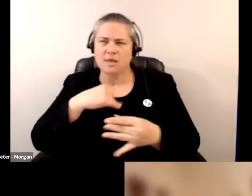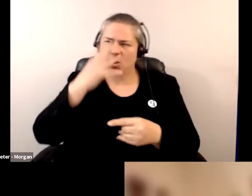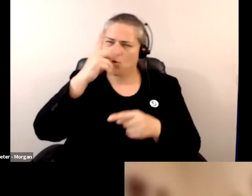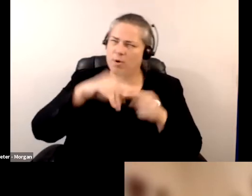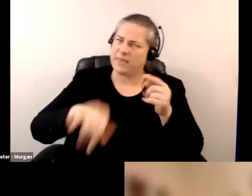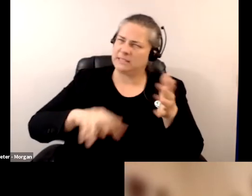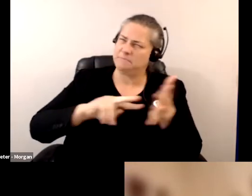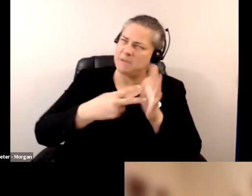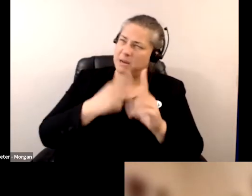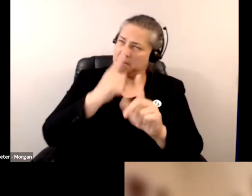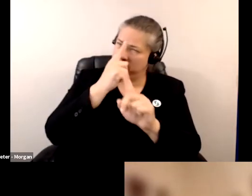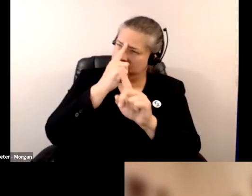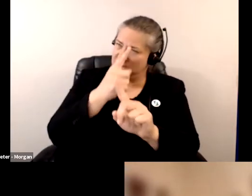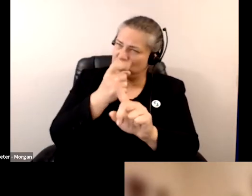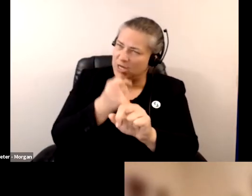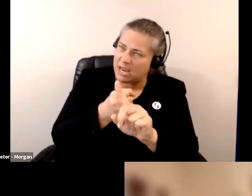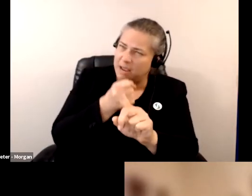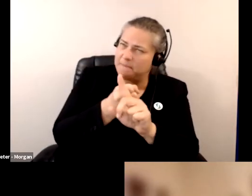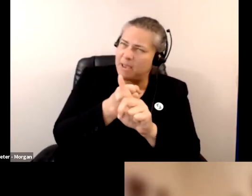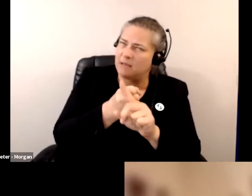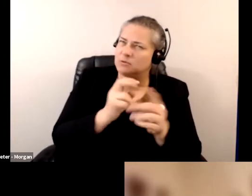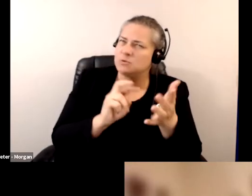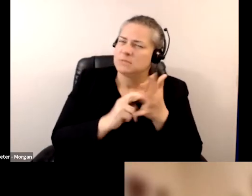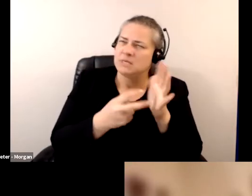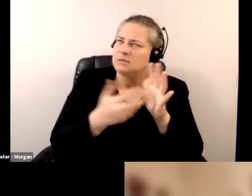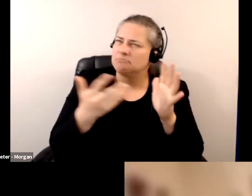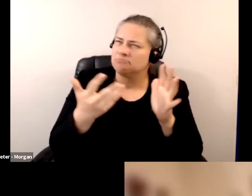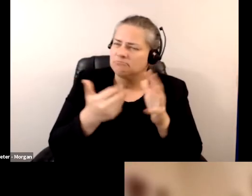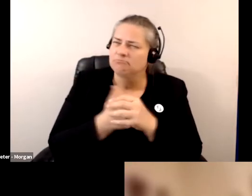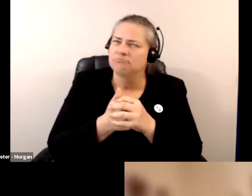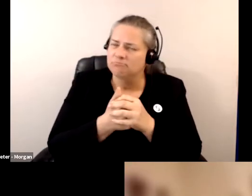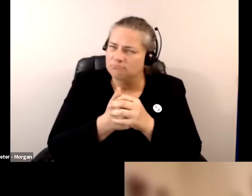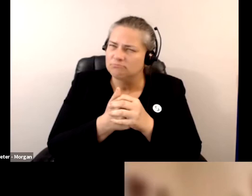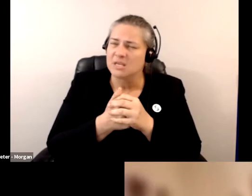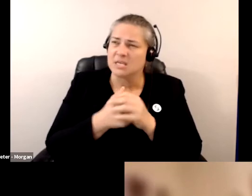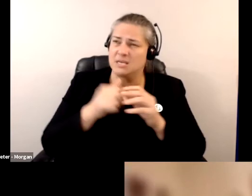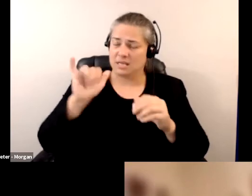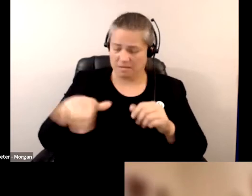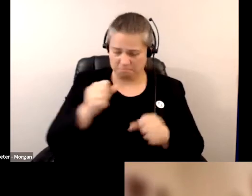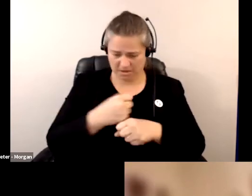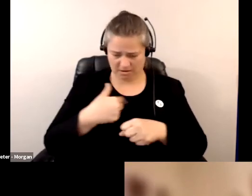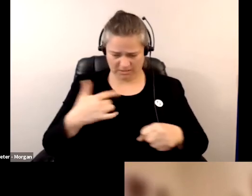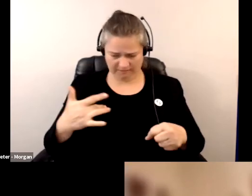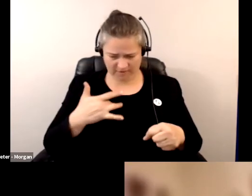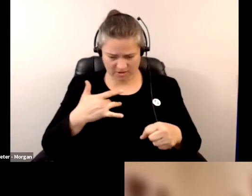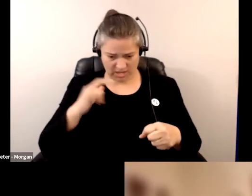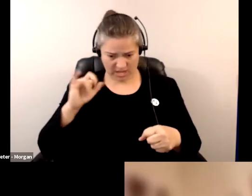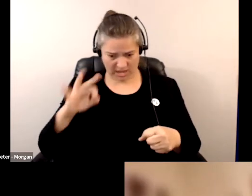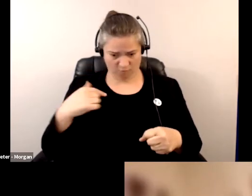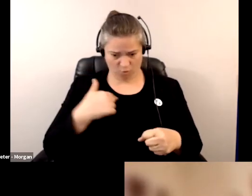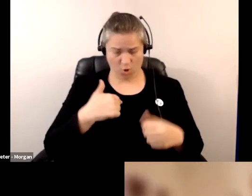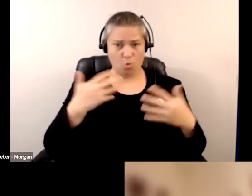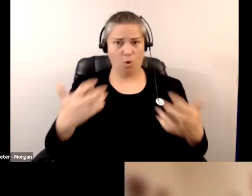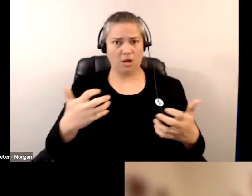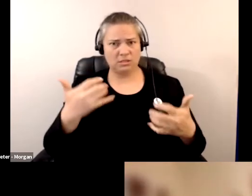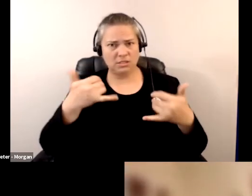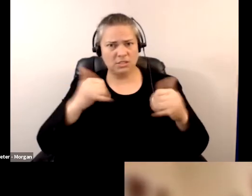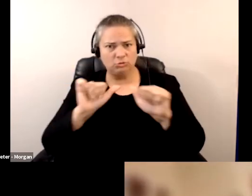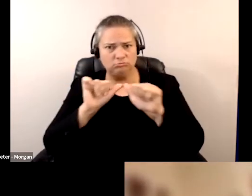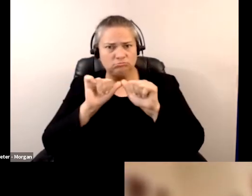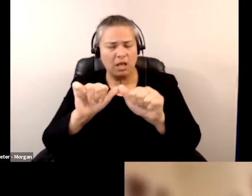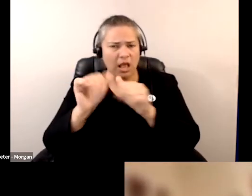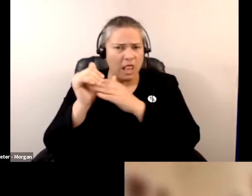mission impact. And it is encouraging us, if we want to remain a leader and